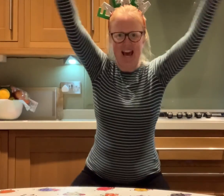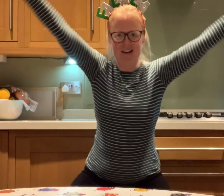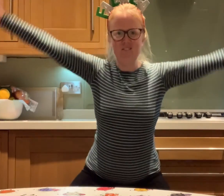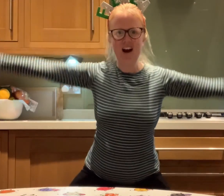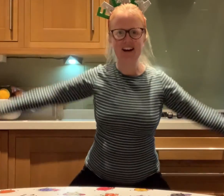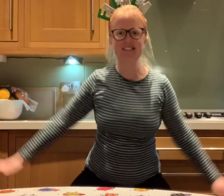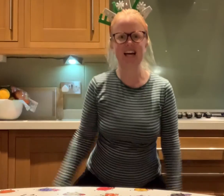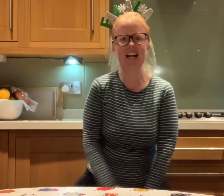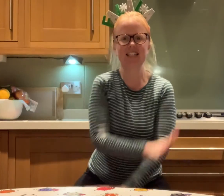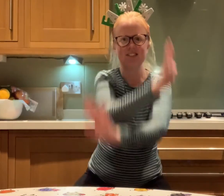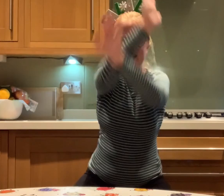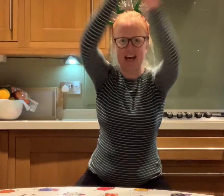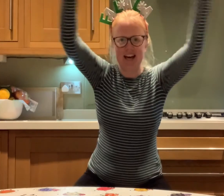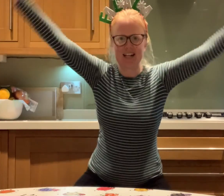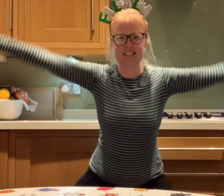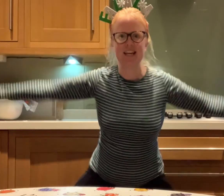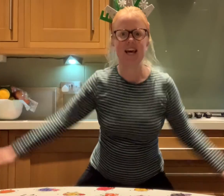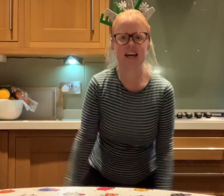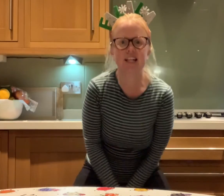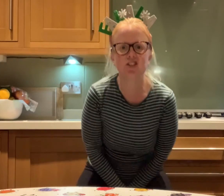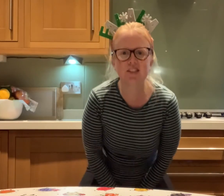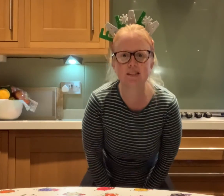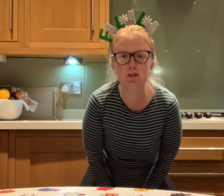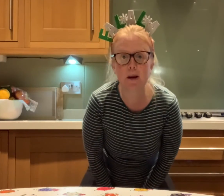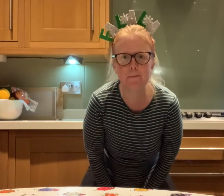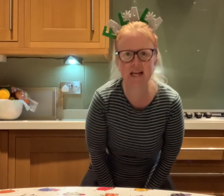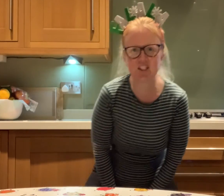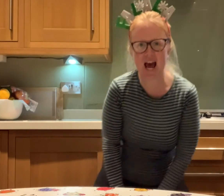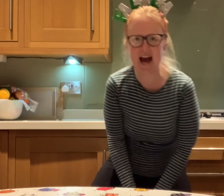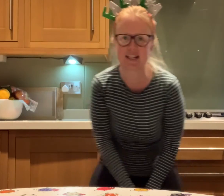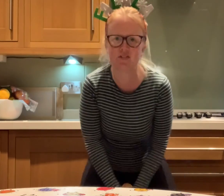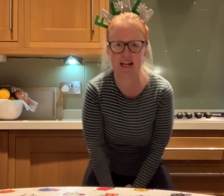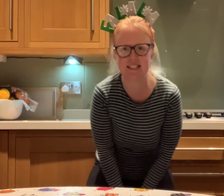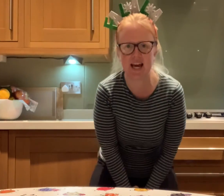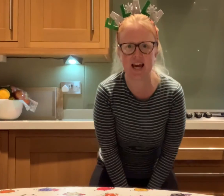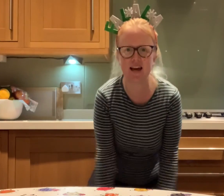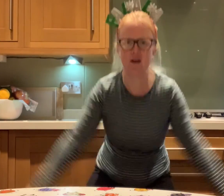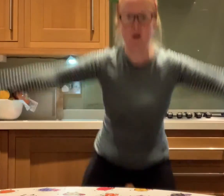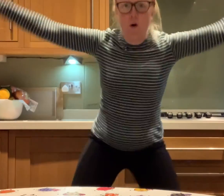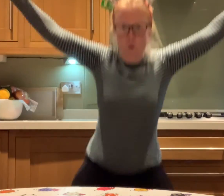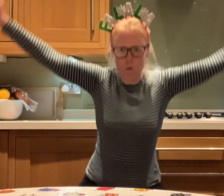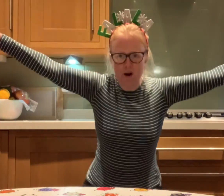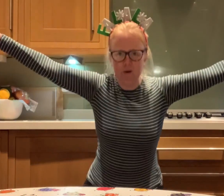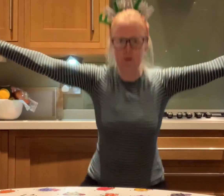Amazing. Well done, little cooks. Can you do some jumping jacks? Ready? Woo!